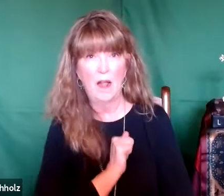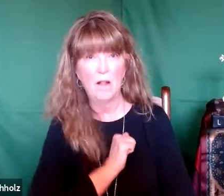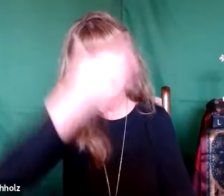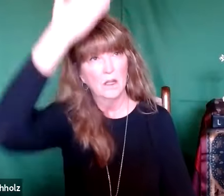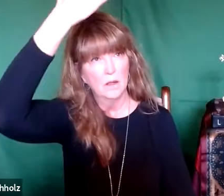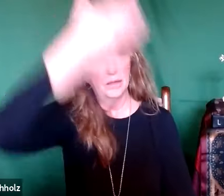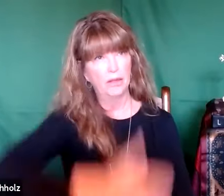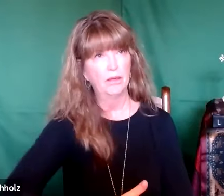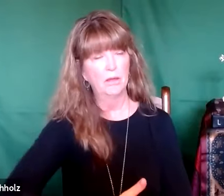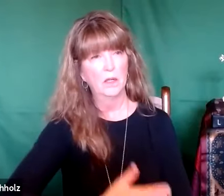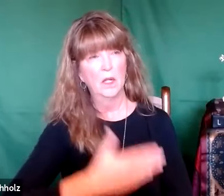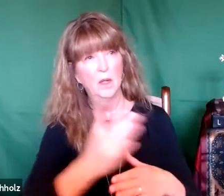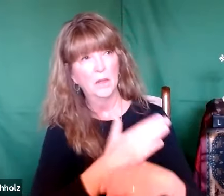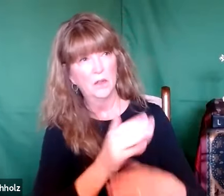up between ourselves